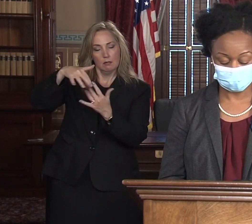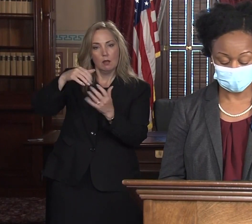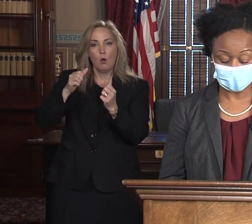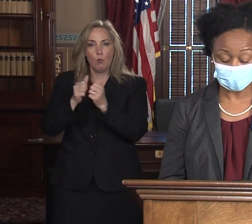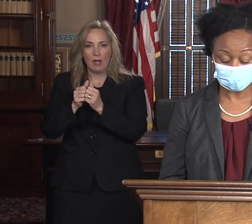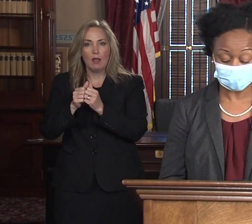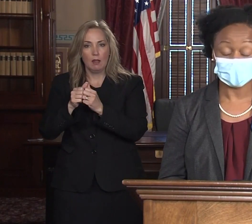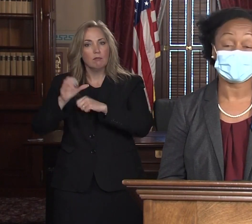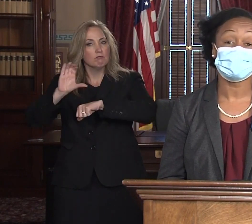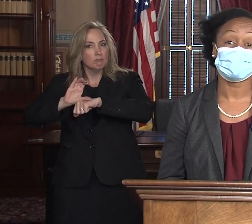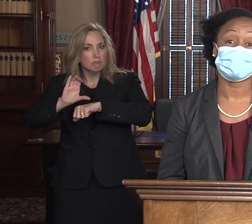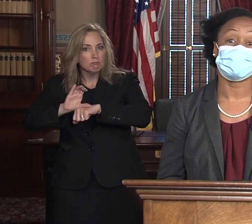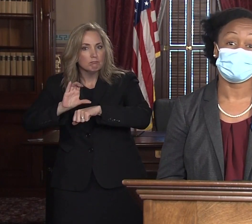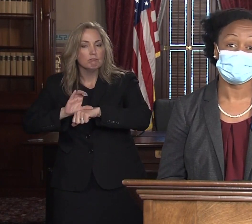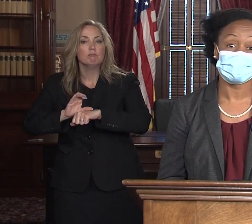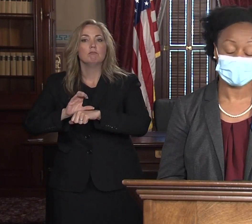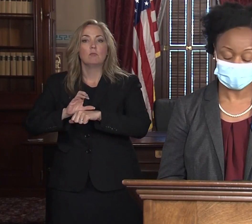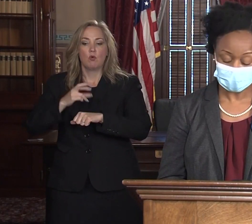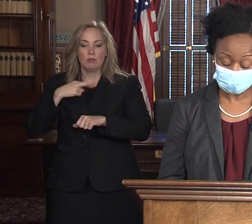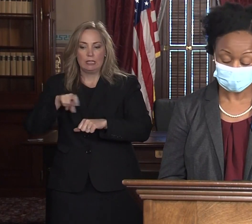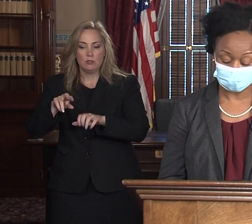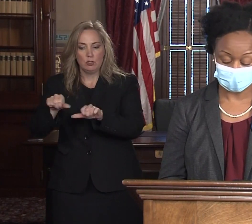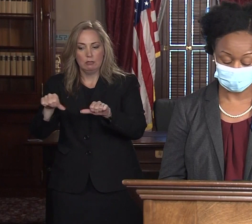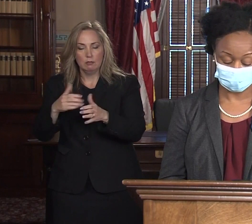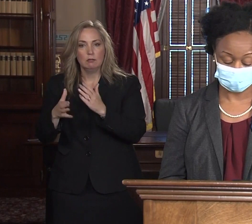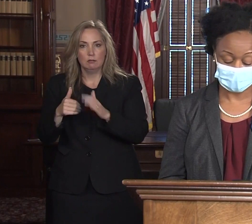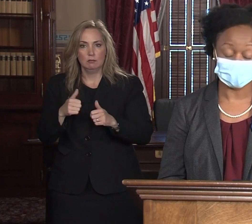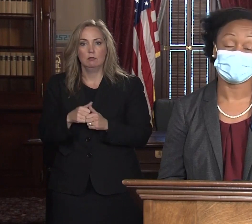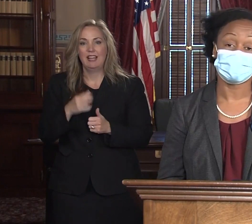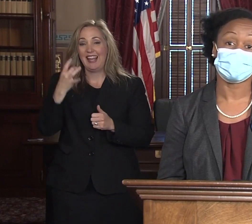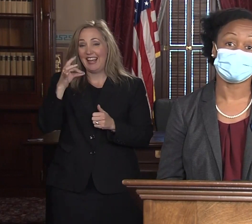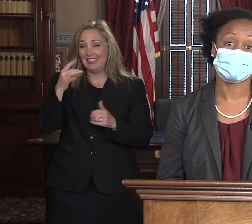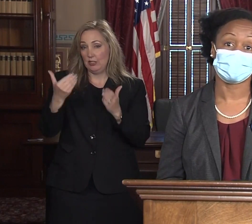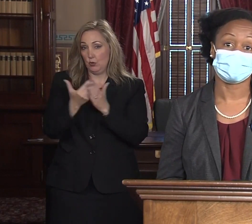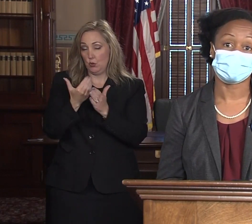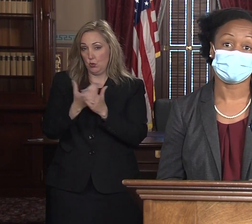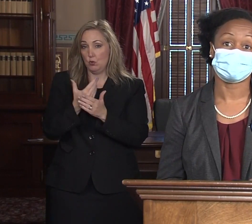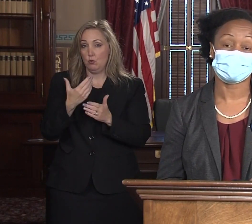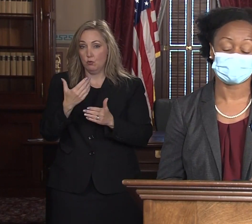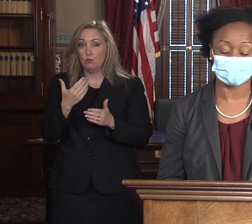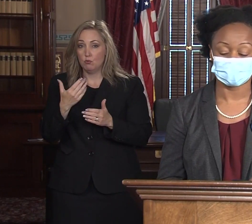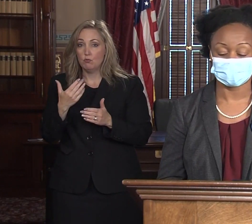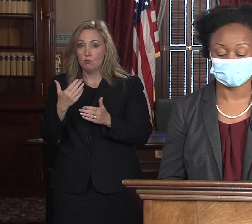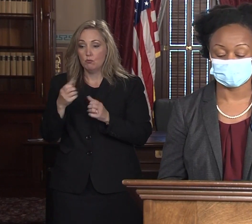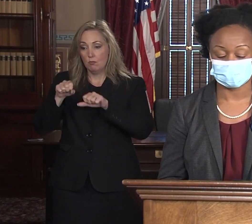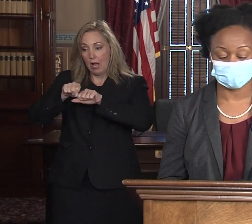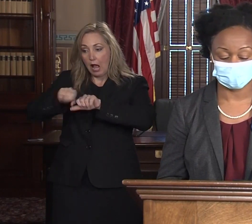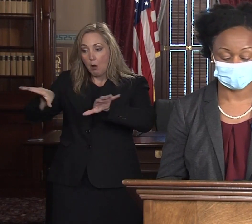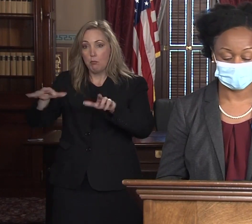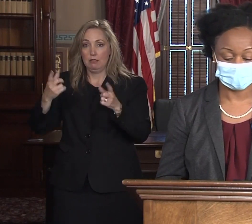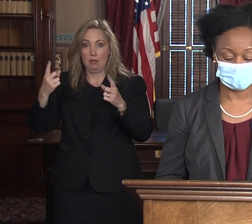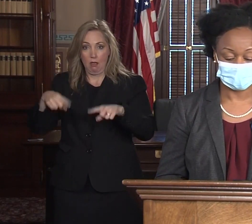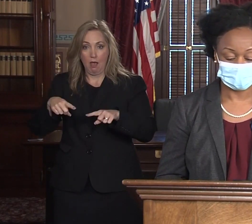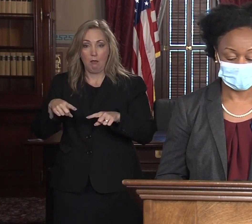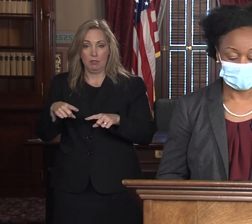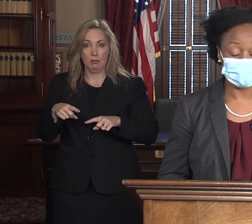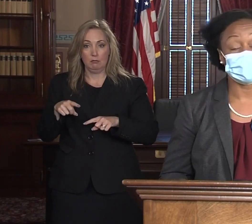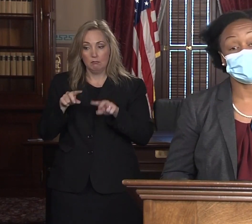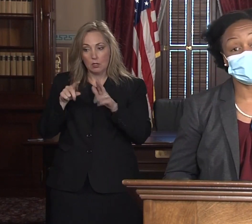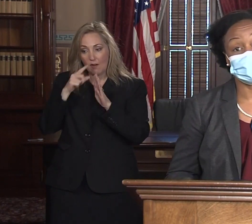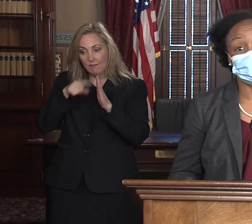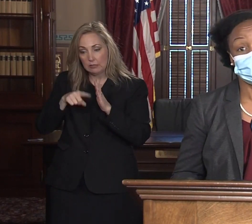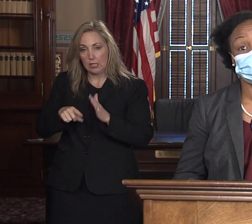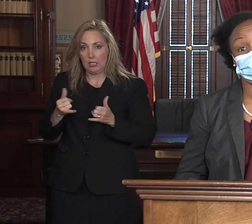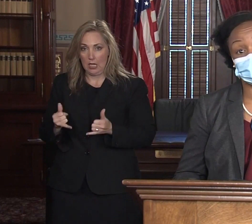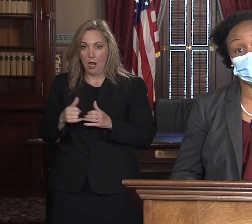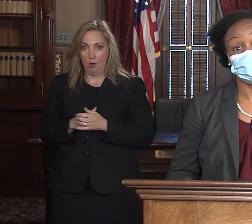gatherings. We now know of 18 new and ongoing outbreaks that local health departments are investigating in this setting. These